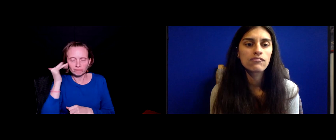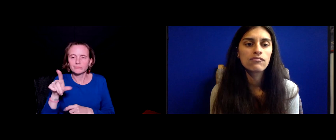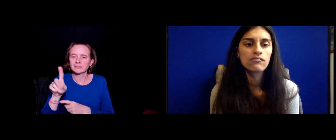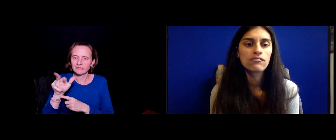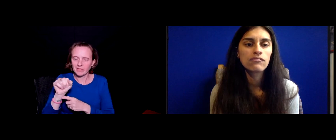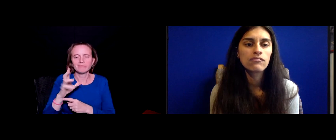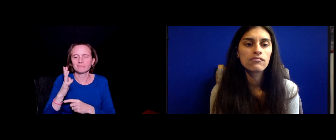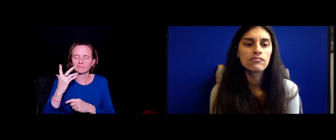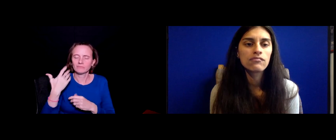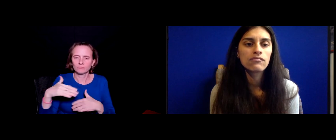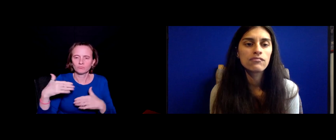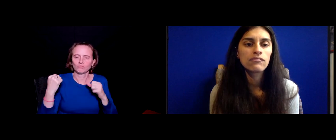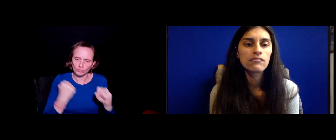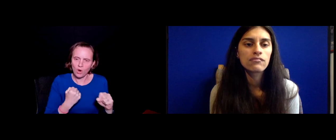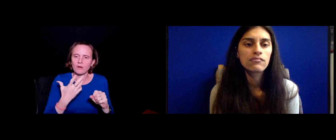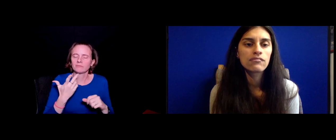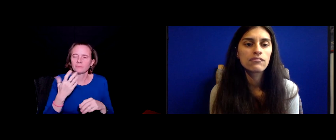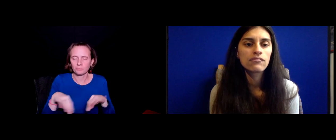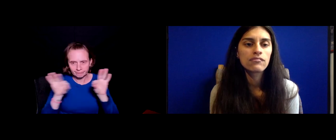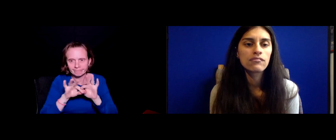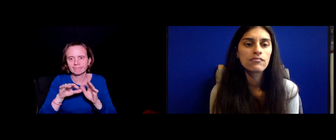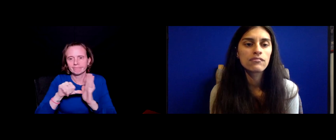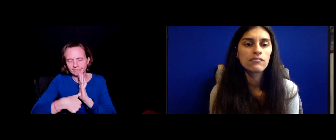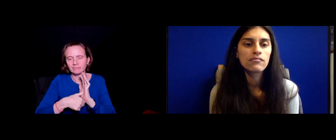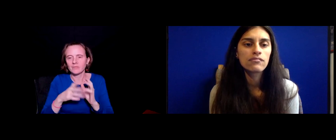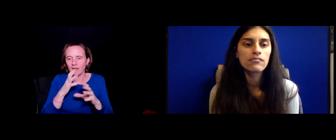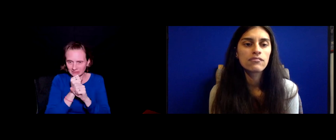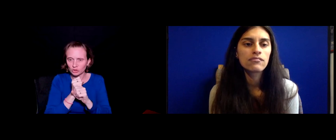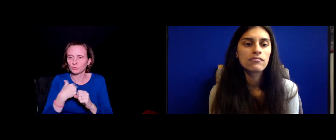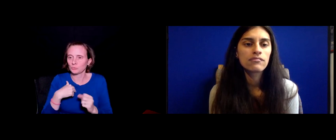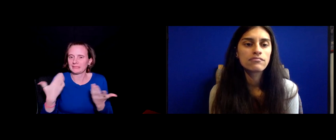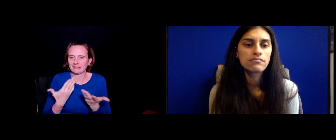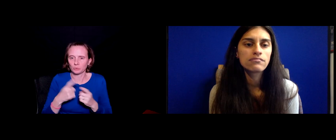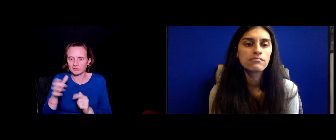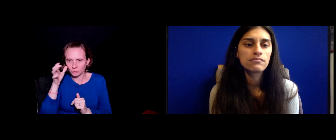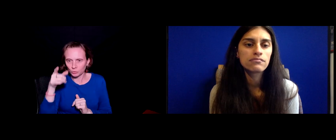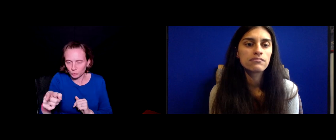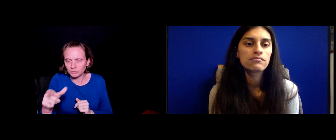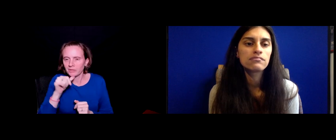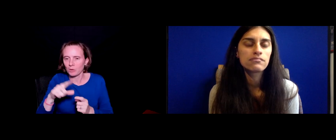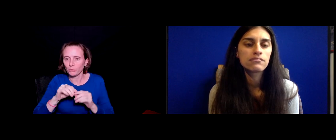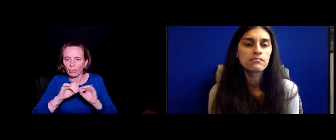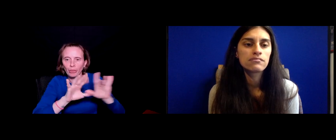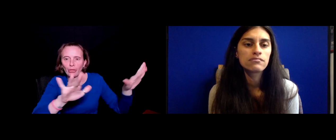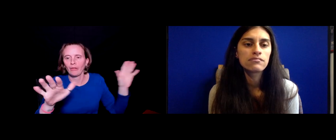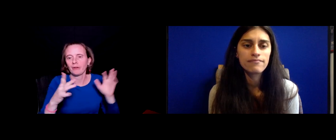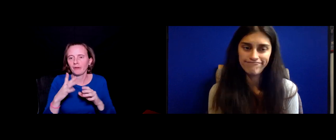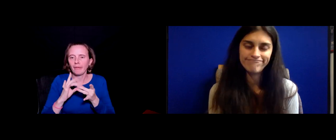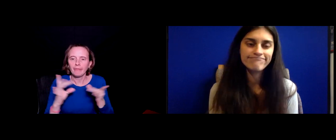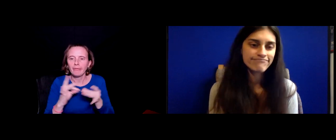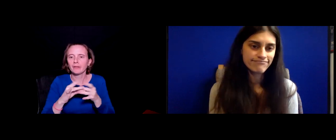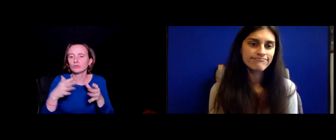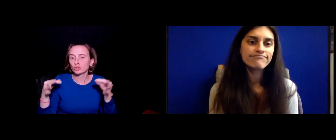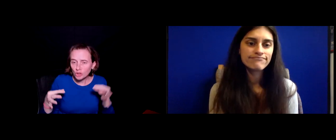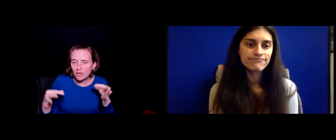So just FYI, we are unique in that confidentiality is our utmost importance. This is #1 priority for us. We will listen to